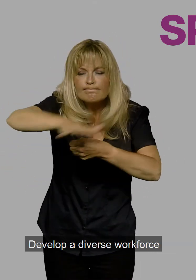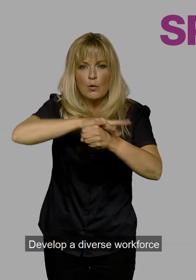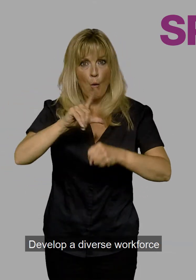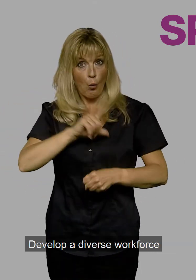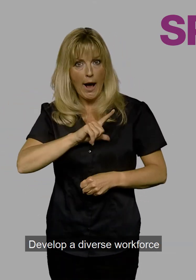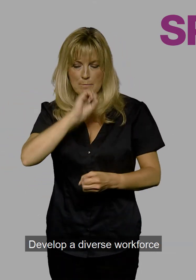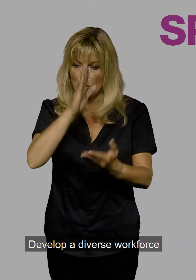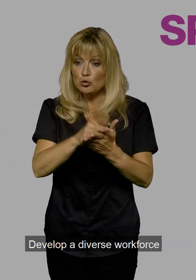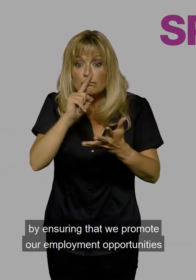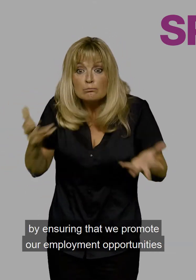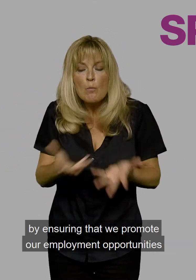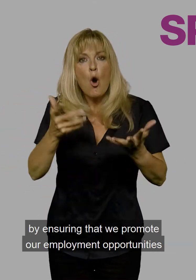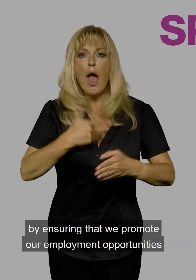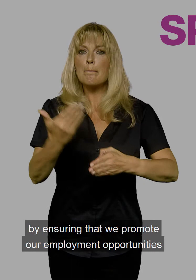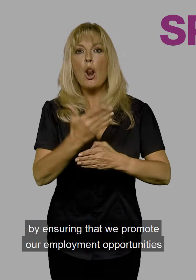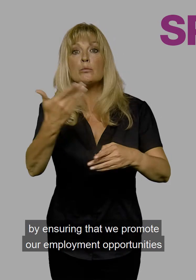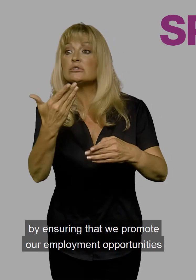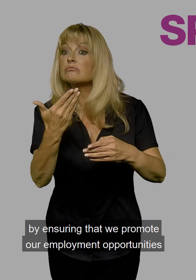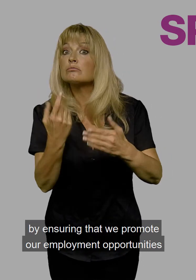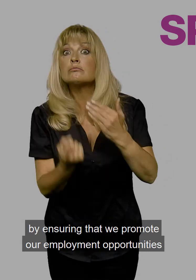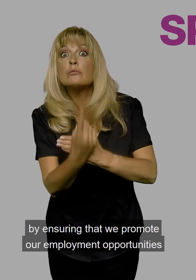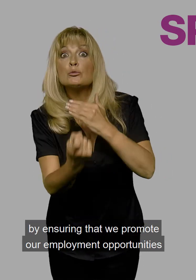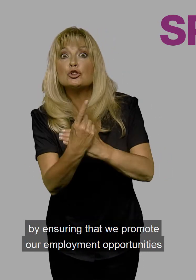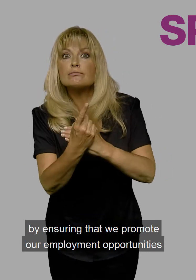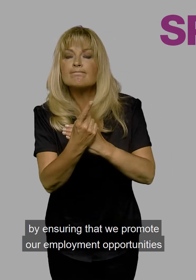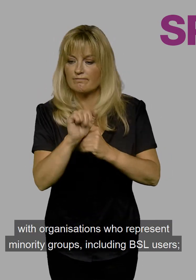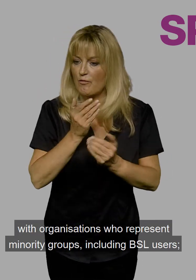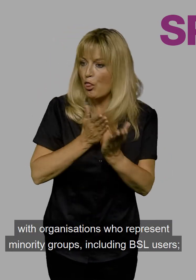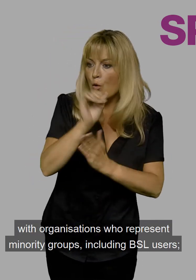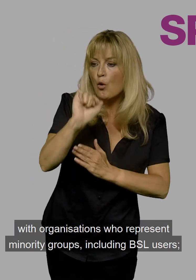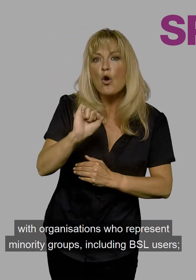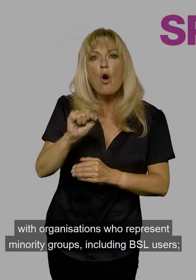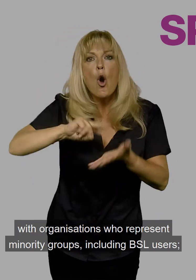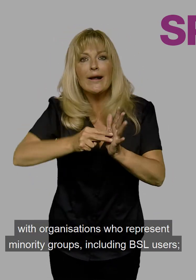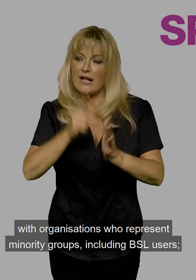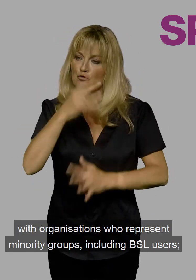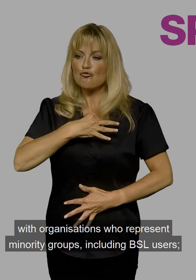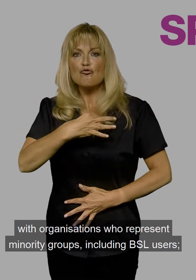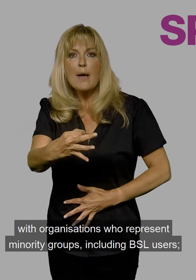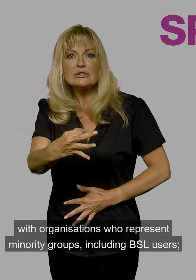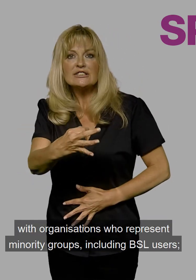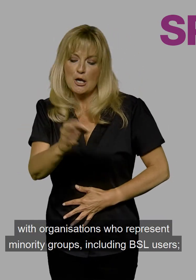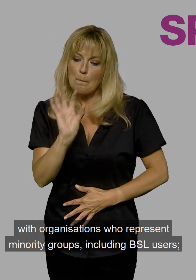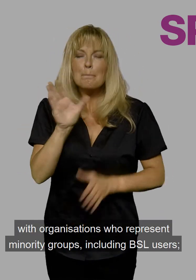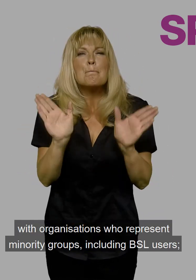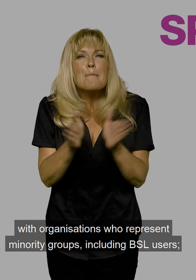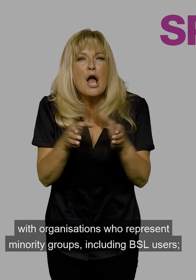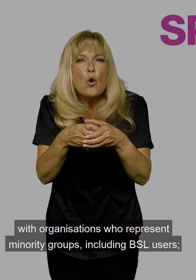diverse workforce by ensuring that we promote our employment opportunities with organisations who represent minority groups,